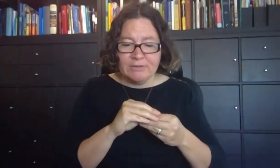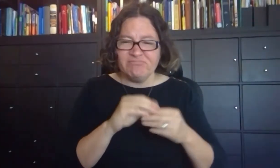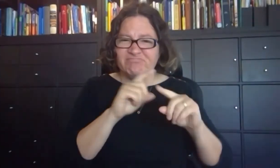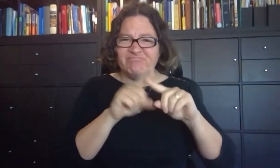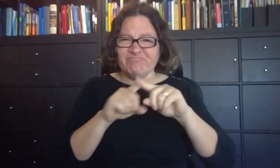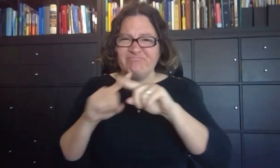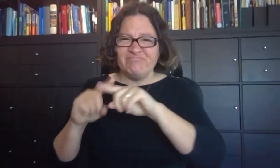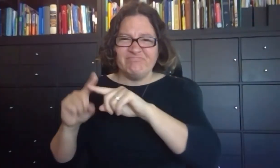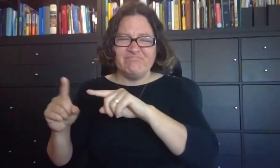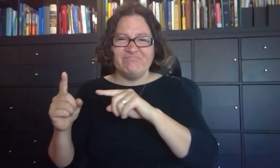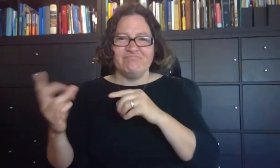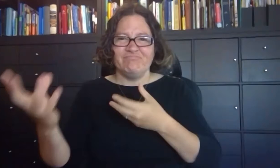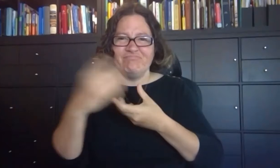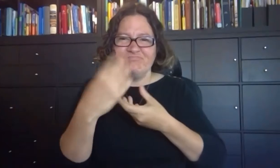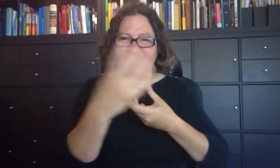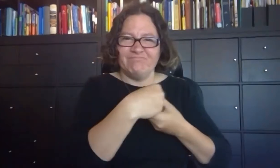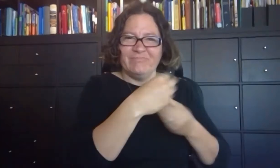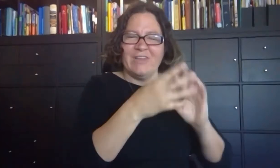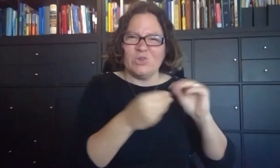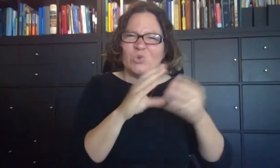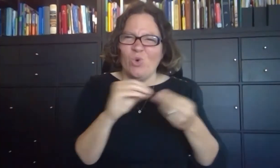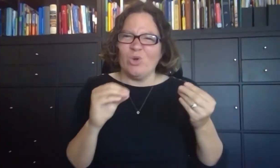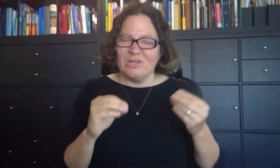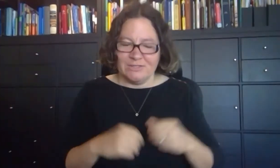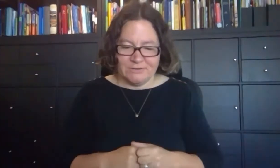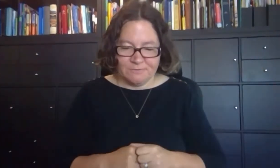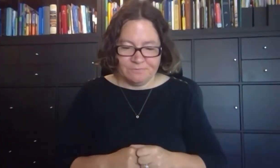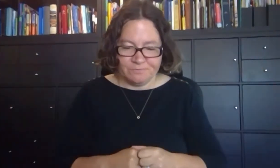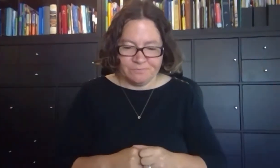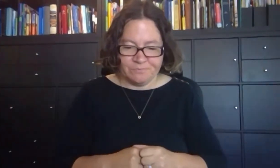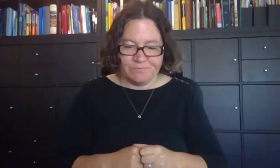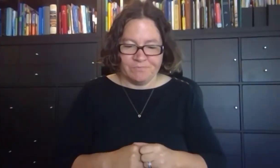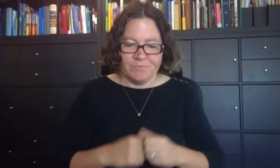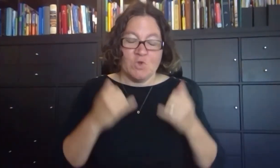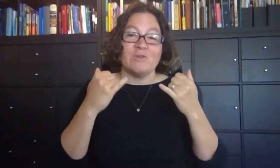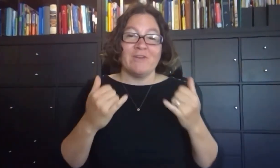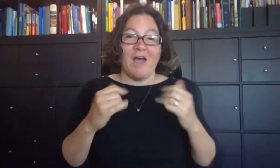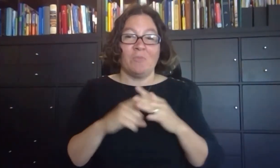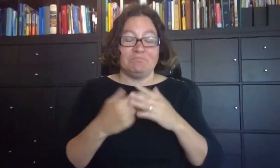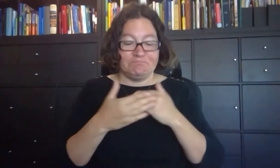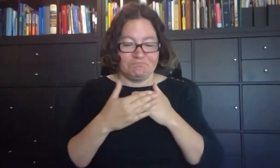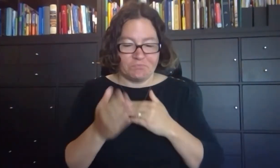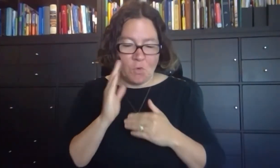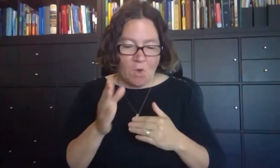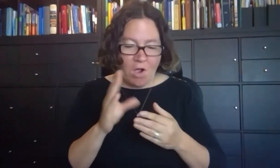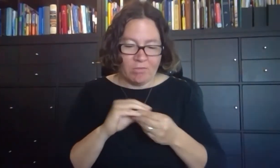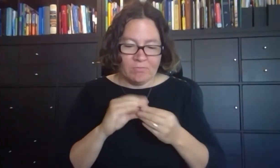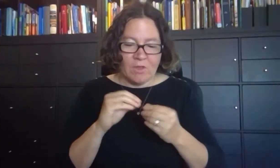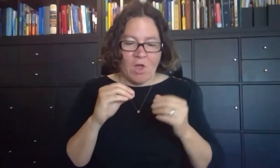about how more and more people show up in these gospel stories. Women, people of color